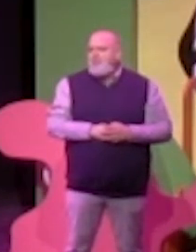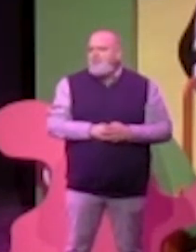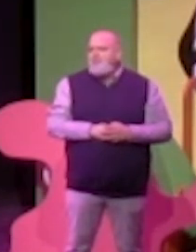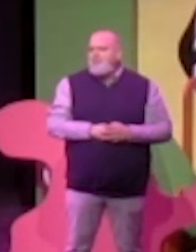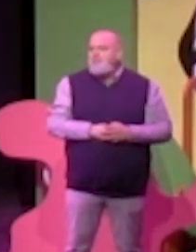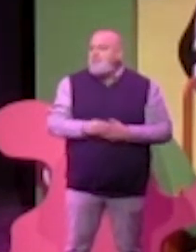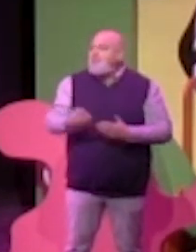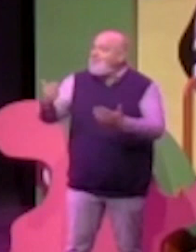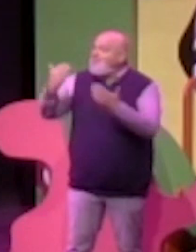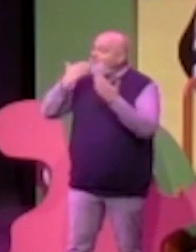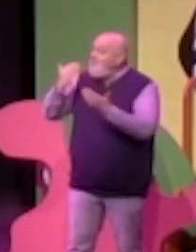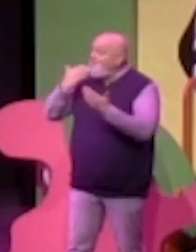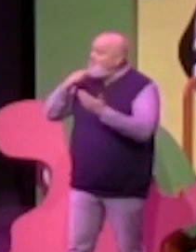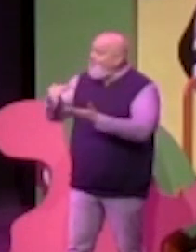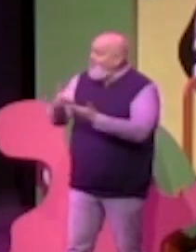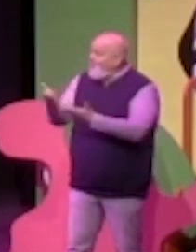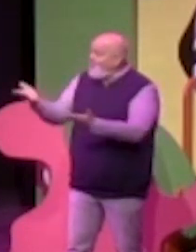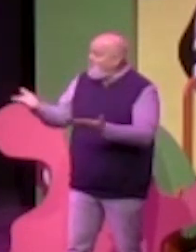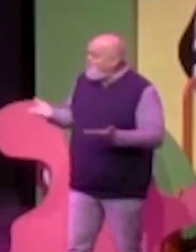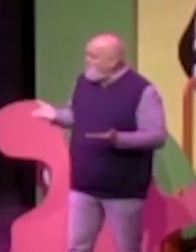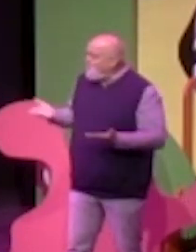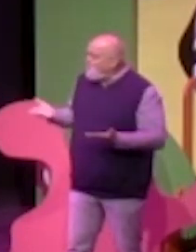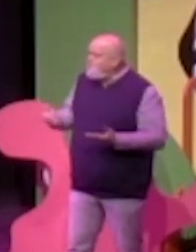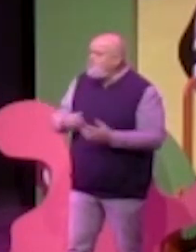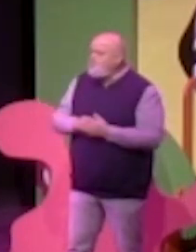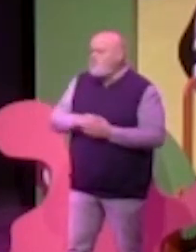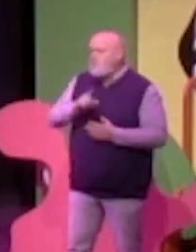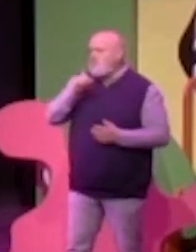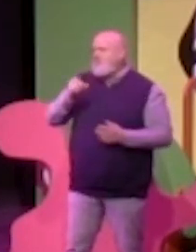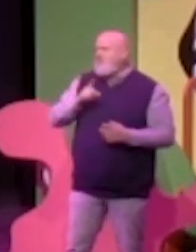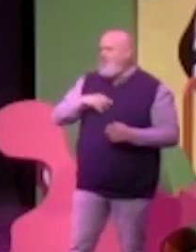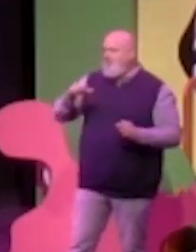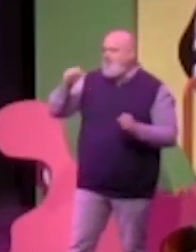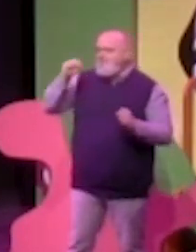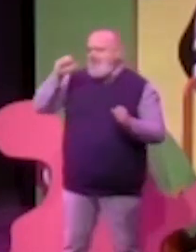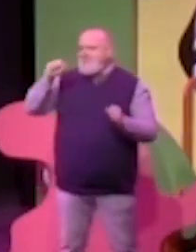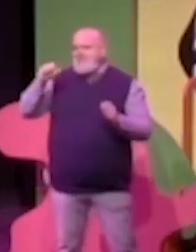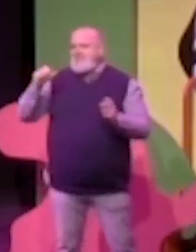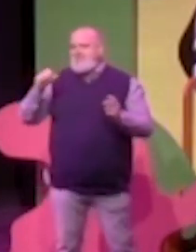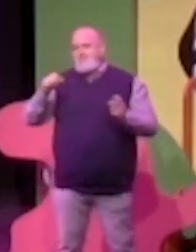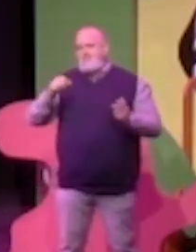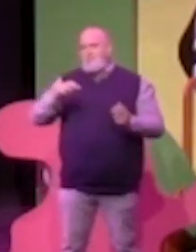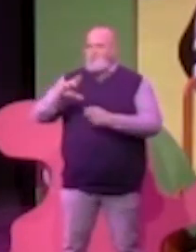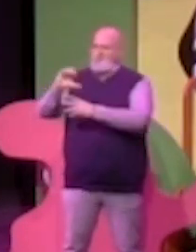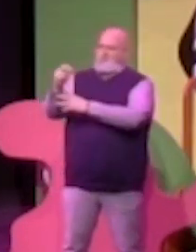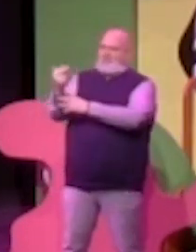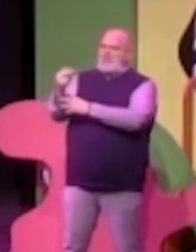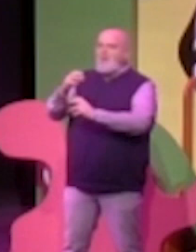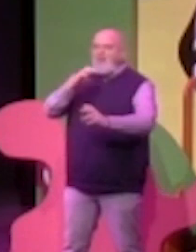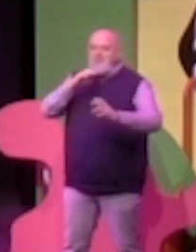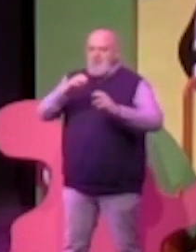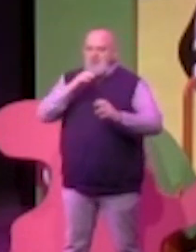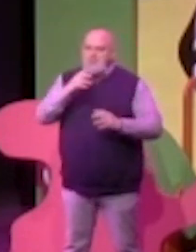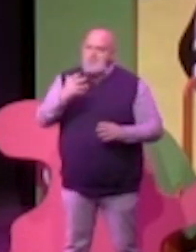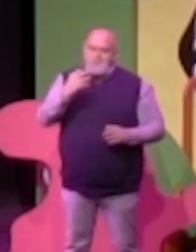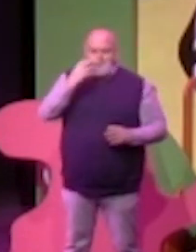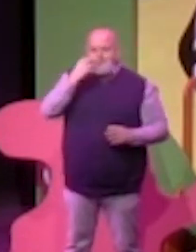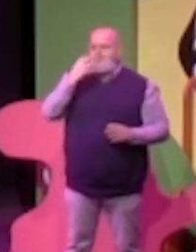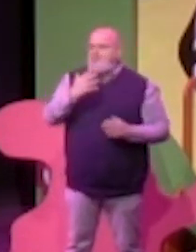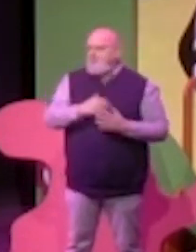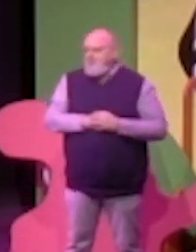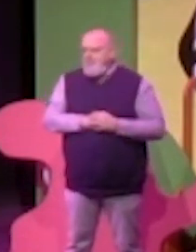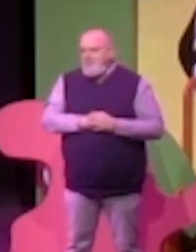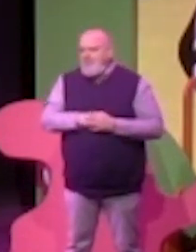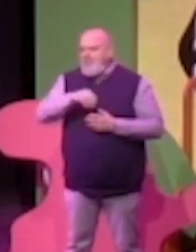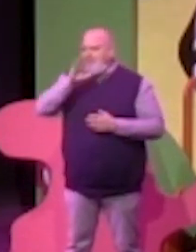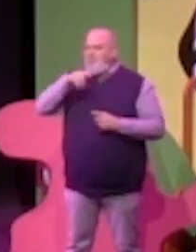Thank you all. This has been a remarkable and rich conversation on this topic that I know is very much front